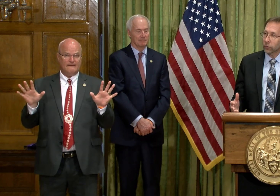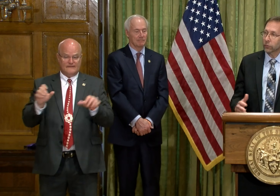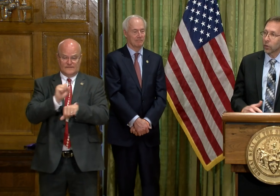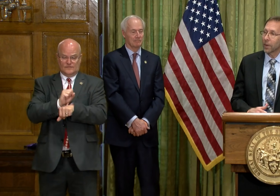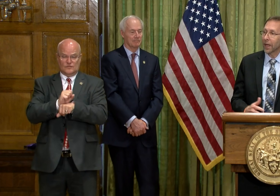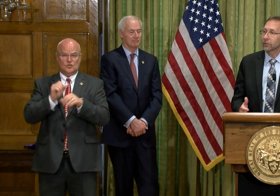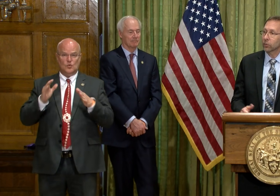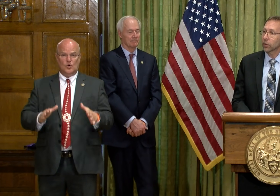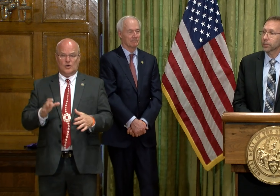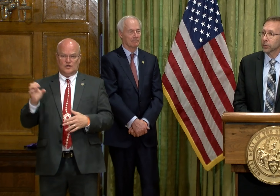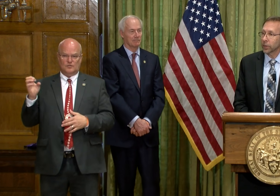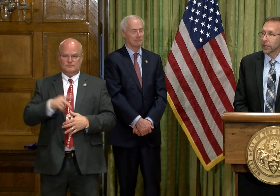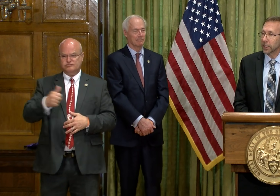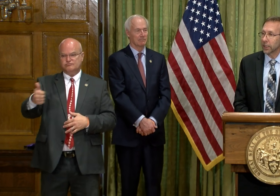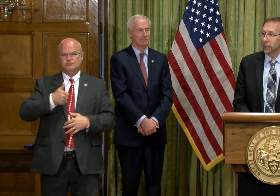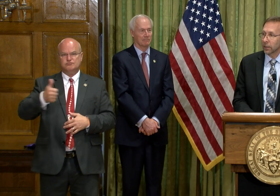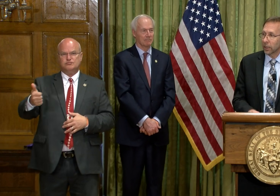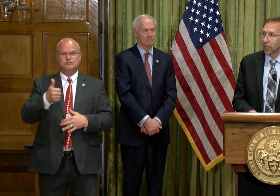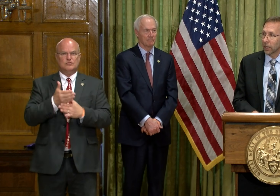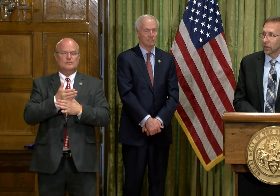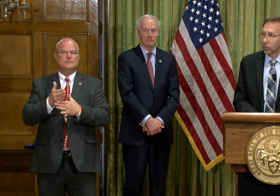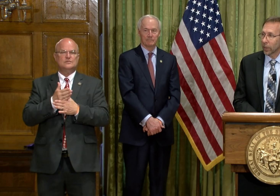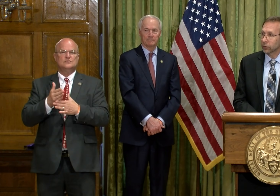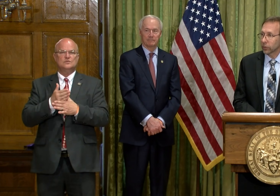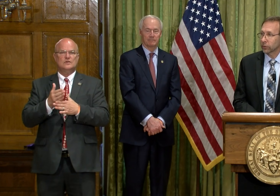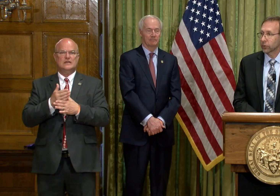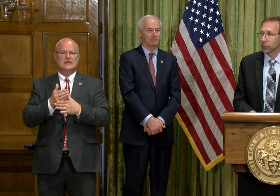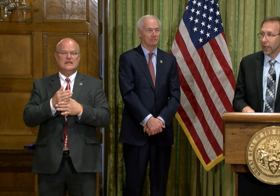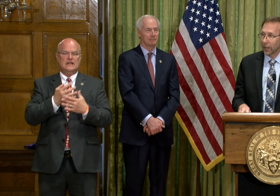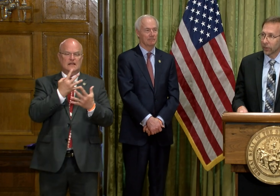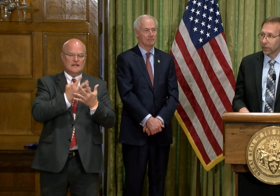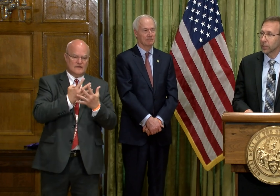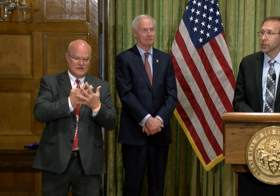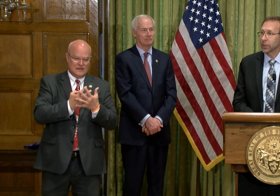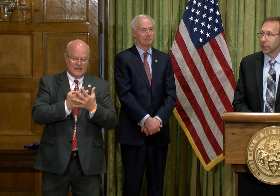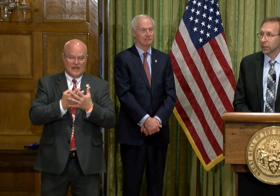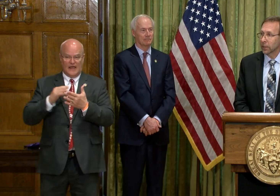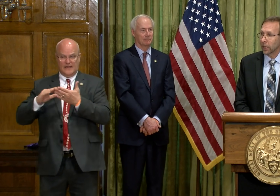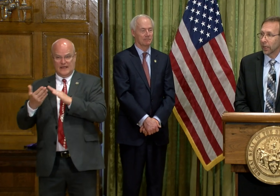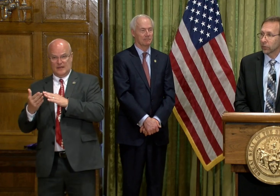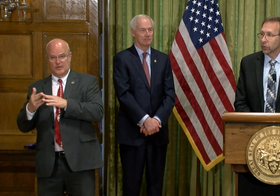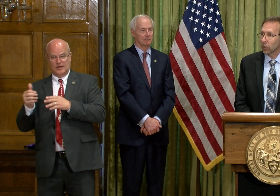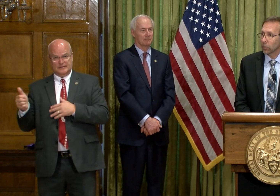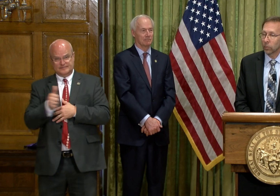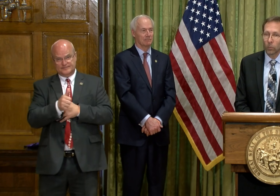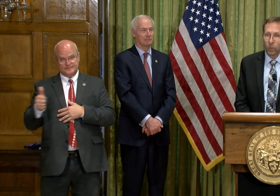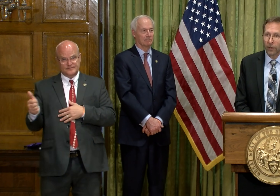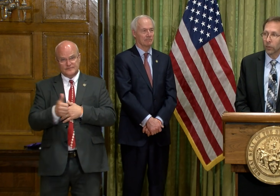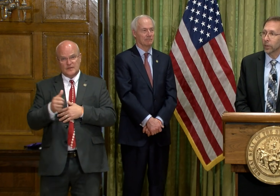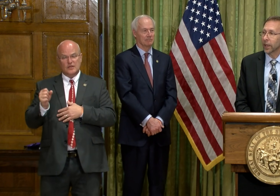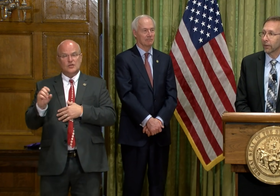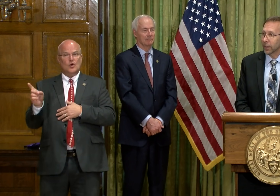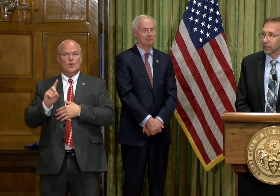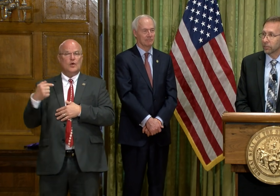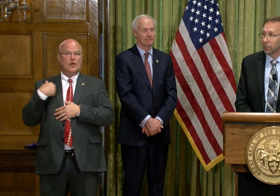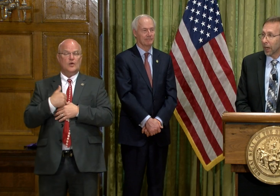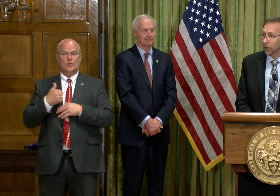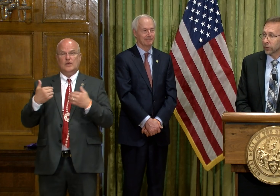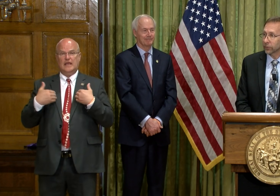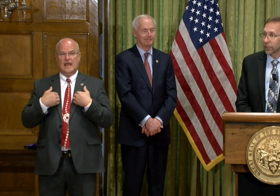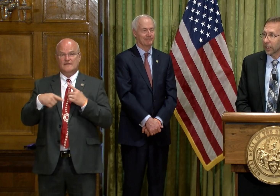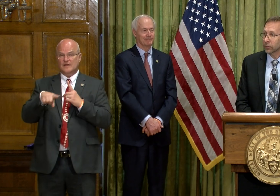the workers go back and forth between the Correctional Institute and the community, and so wherever we have